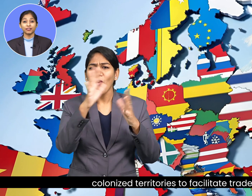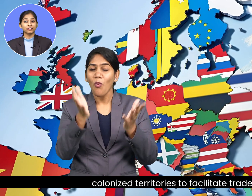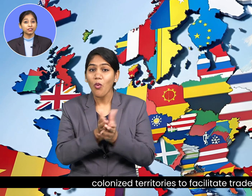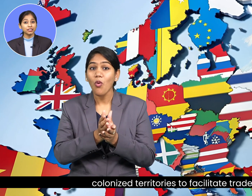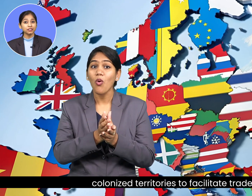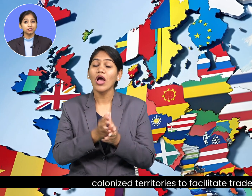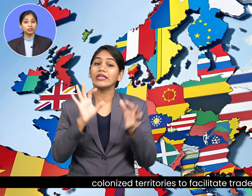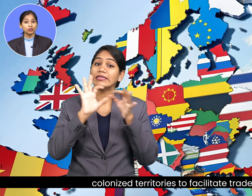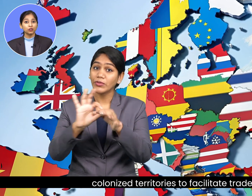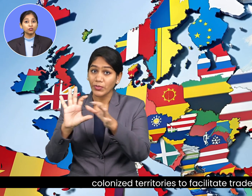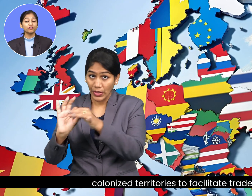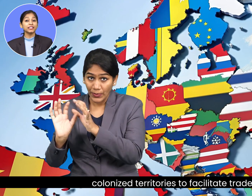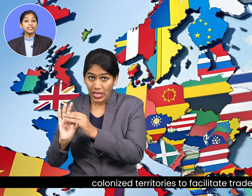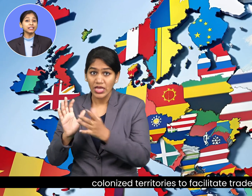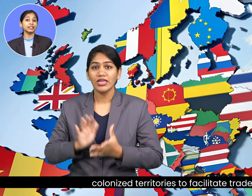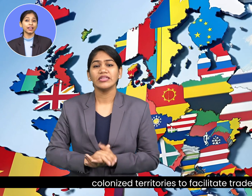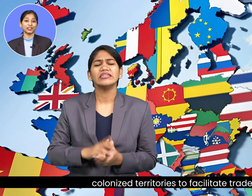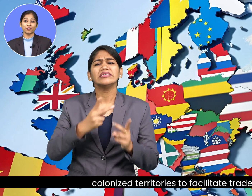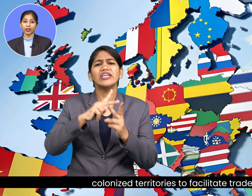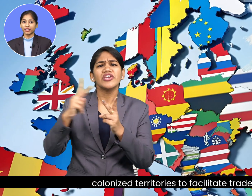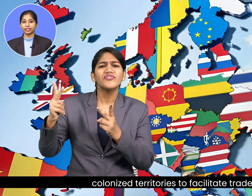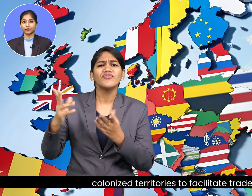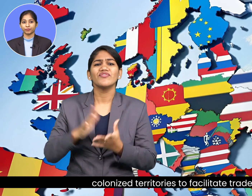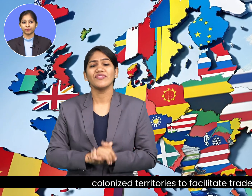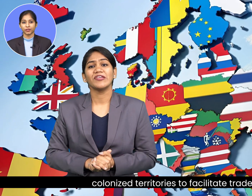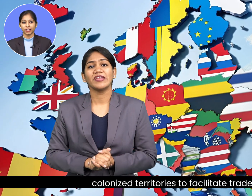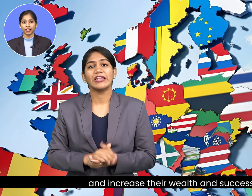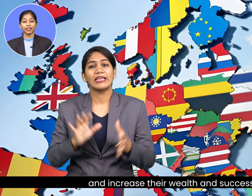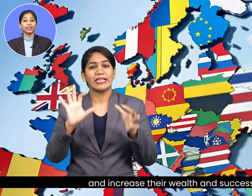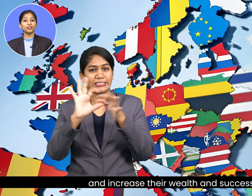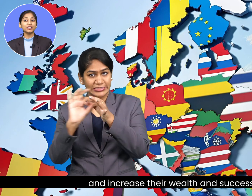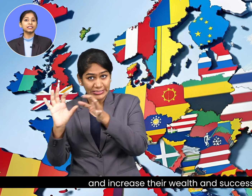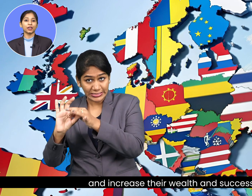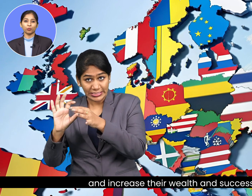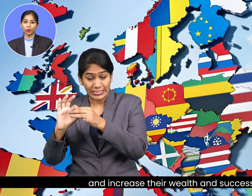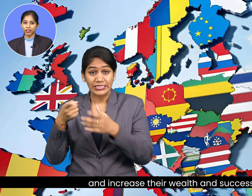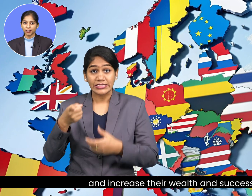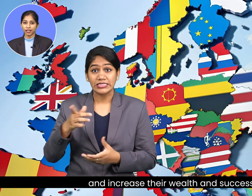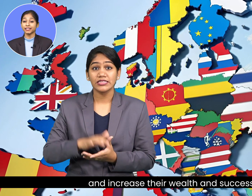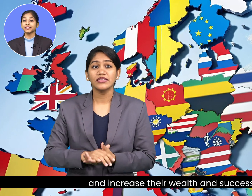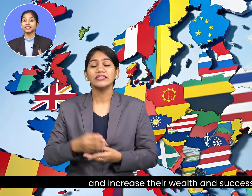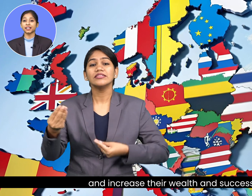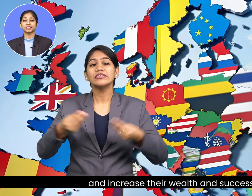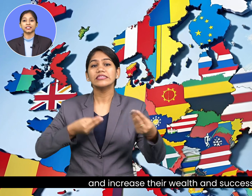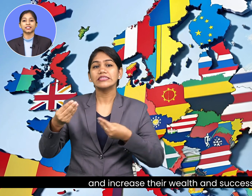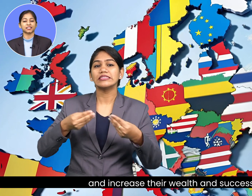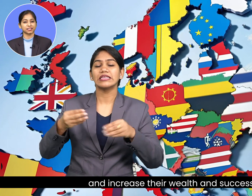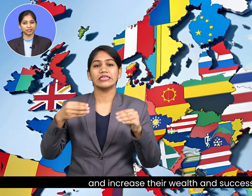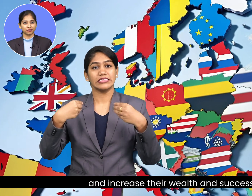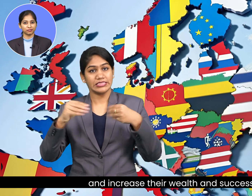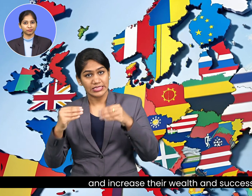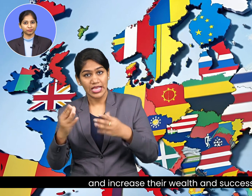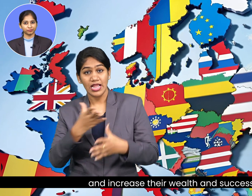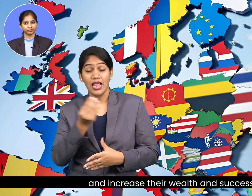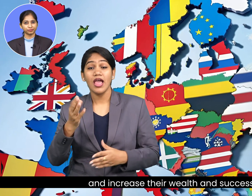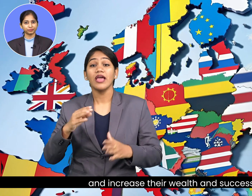colonized territories to facilitate trade and increase their wealth and success.